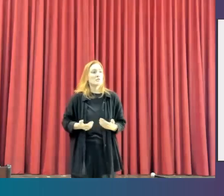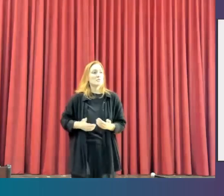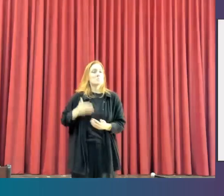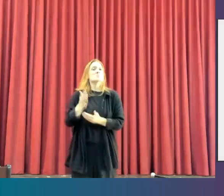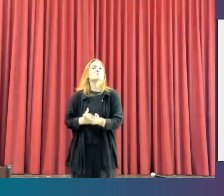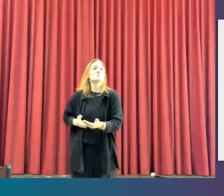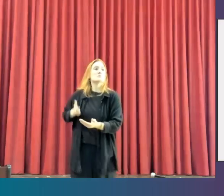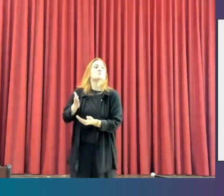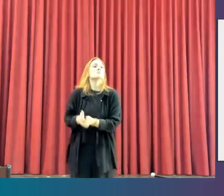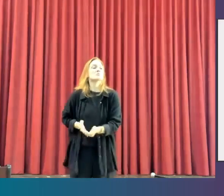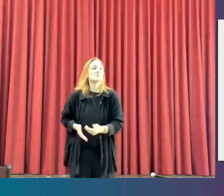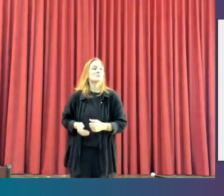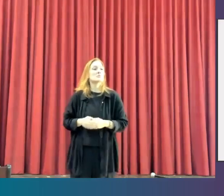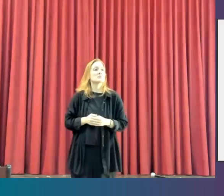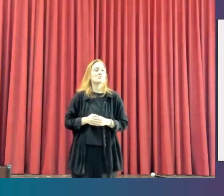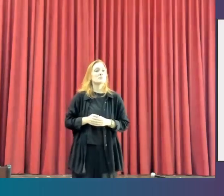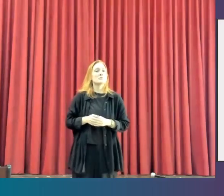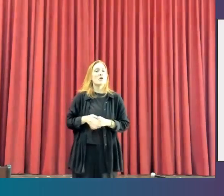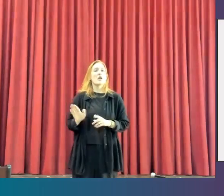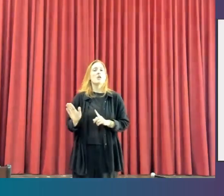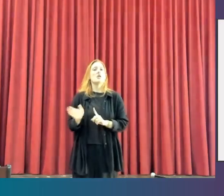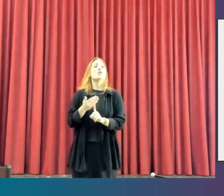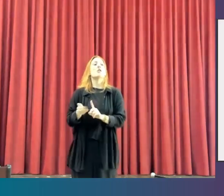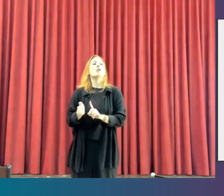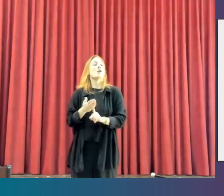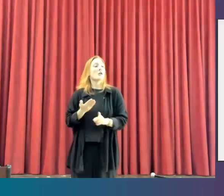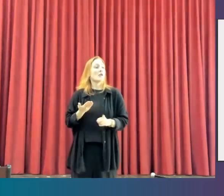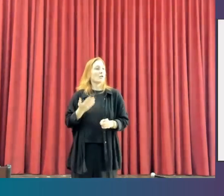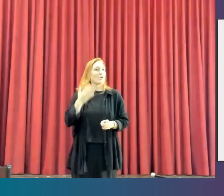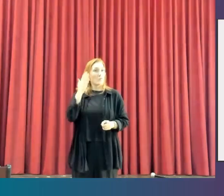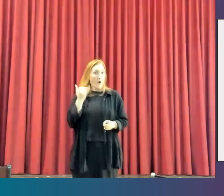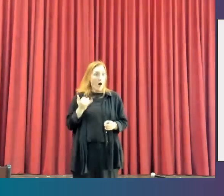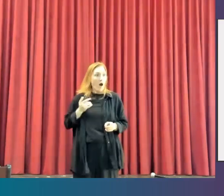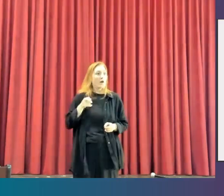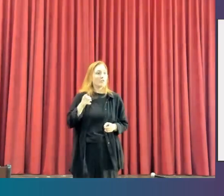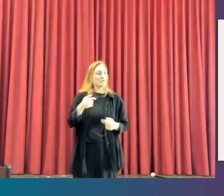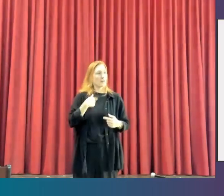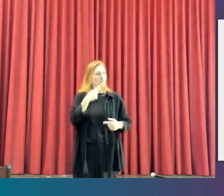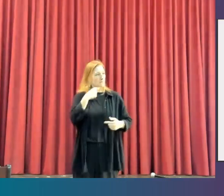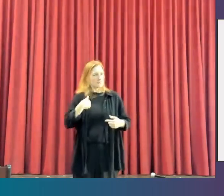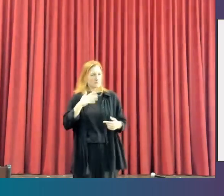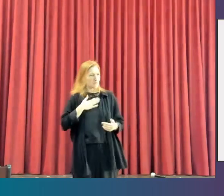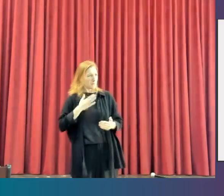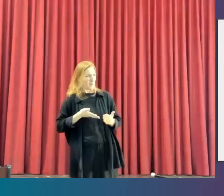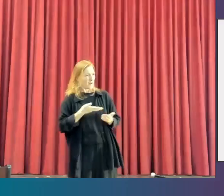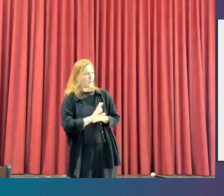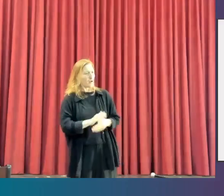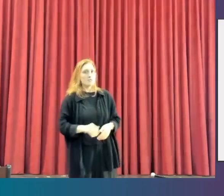coercion for exercising your rights.